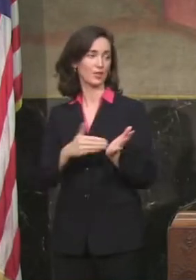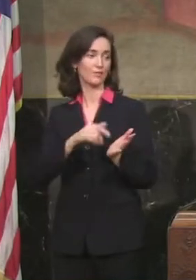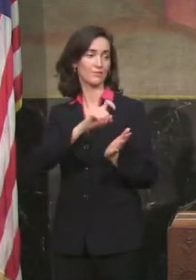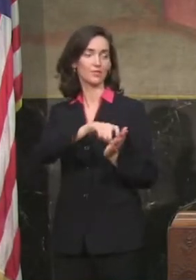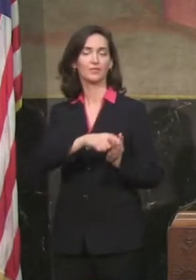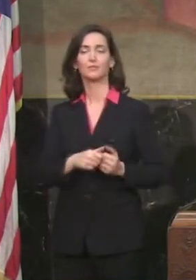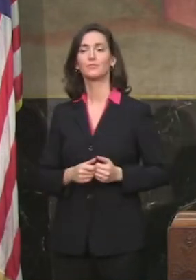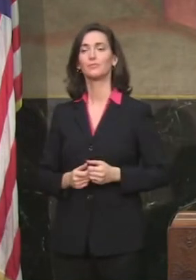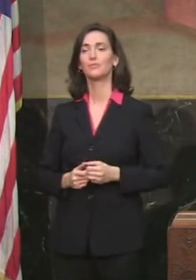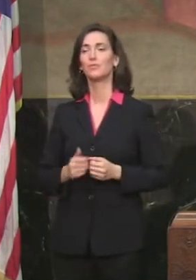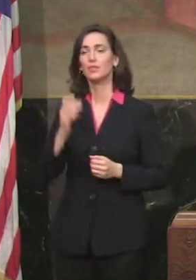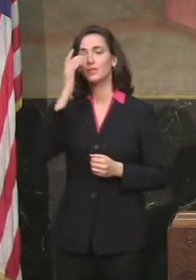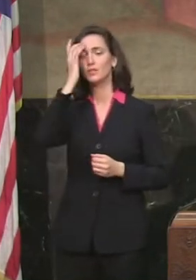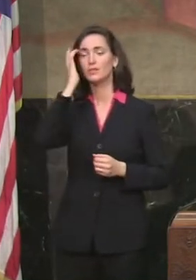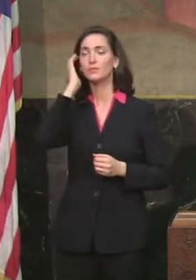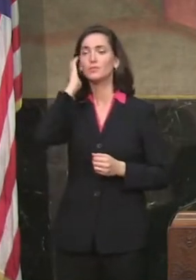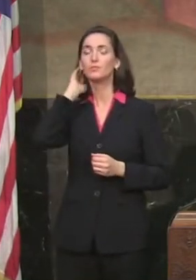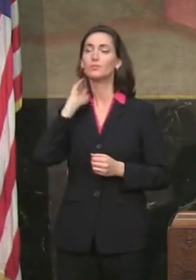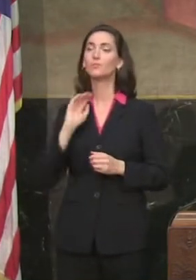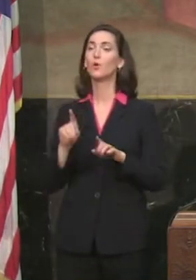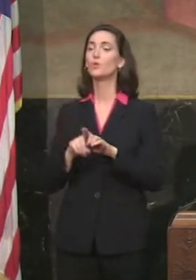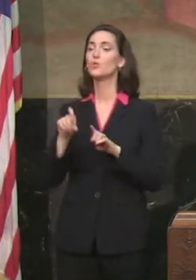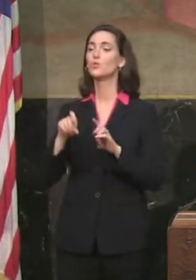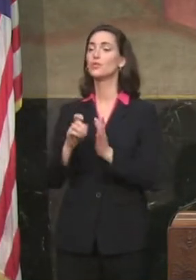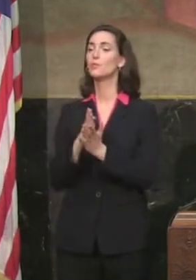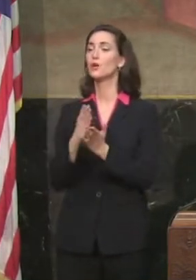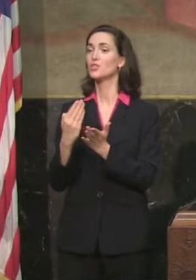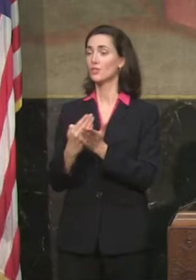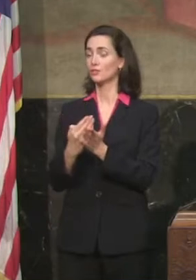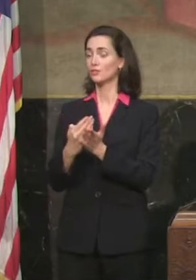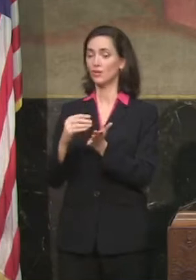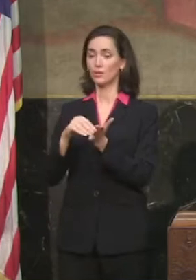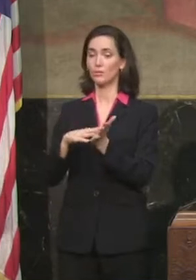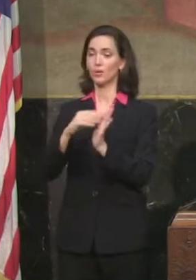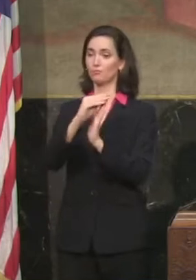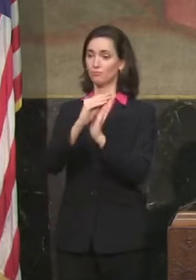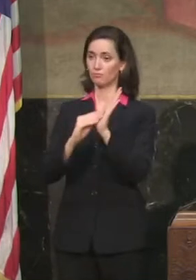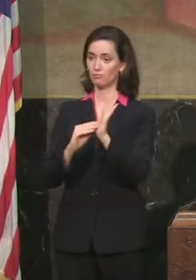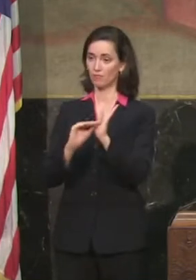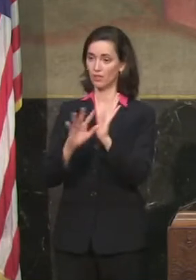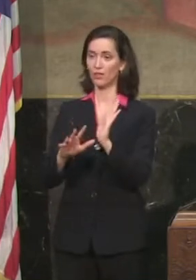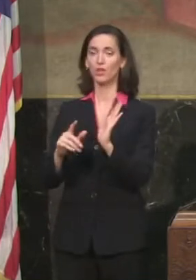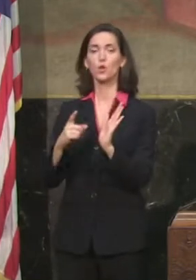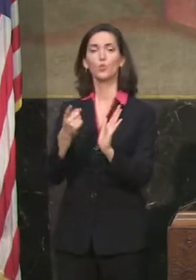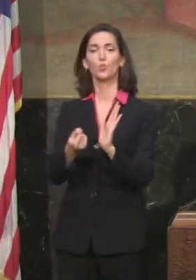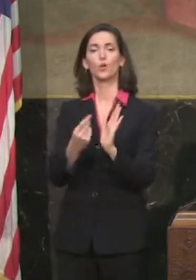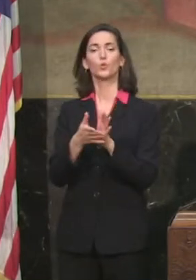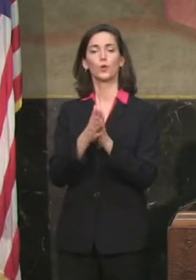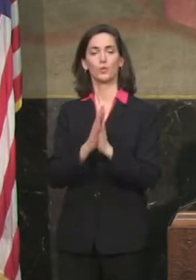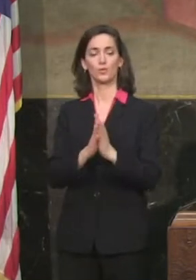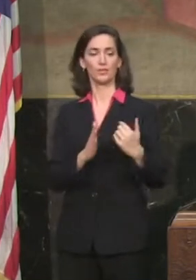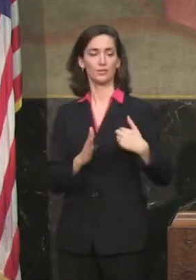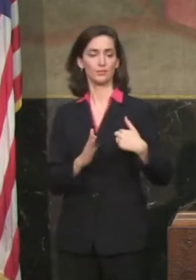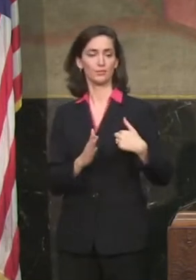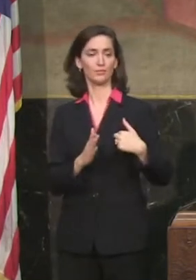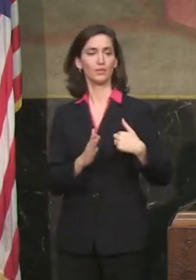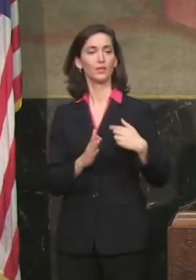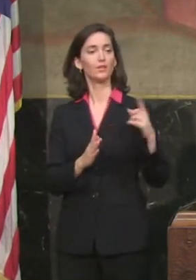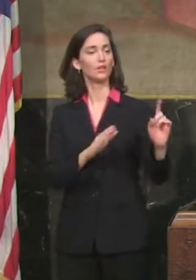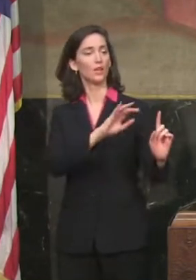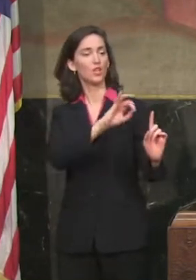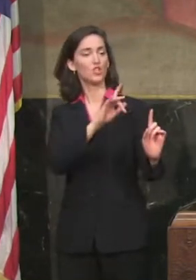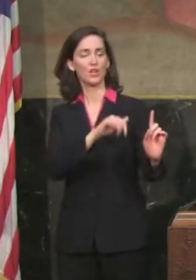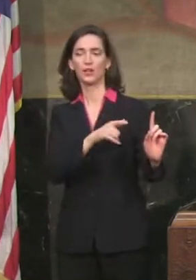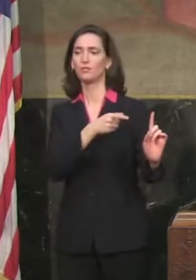It puts in writing a request that I, working through Jay as the Commissioner of